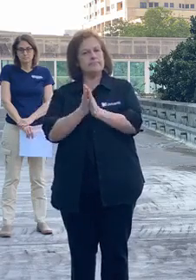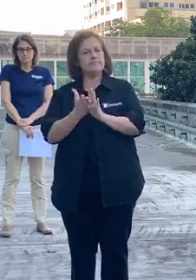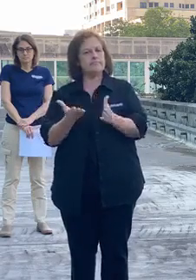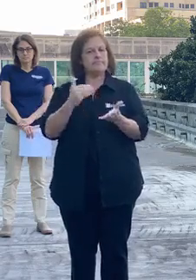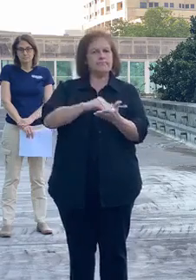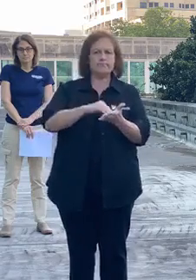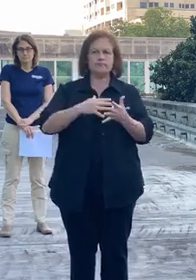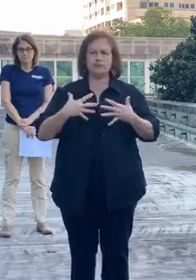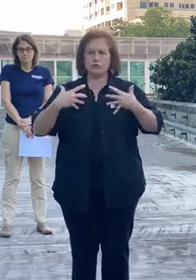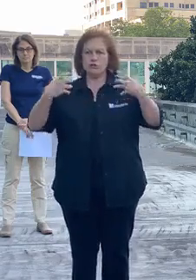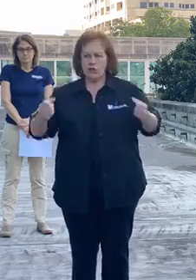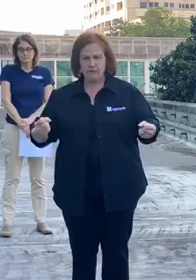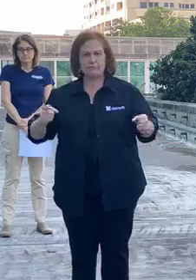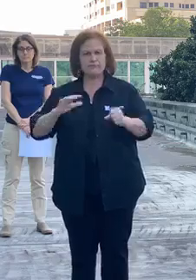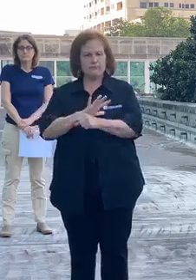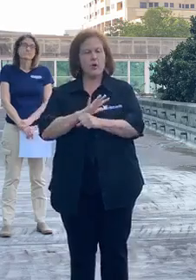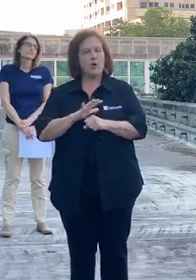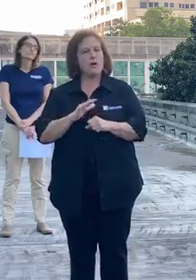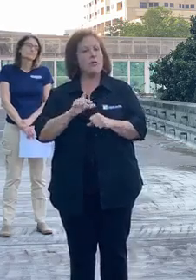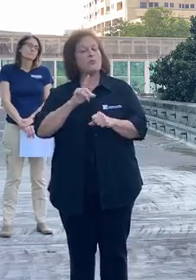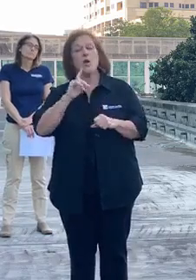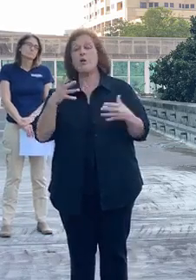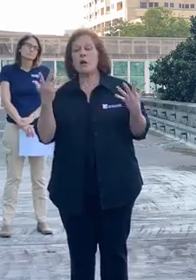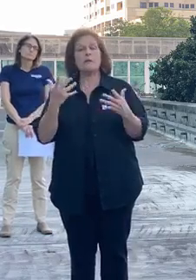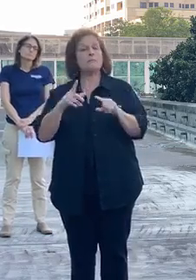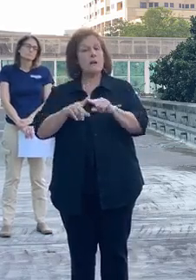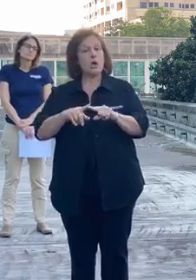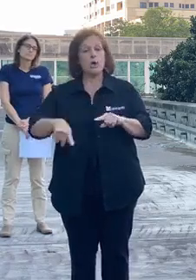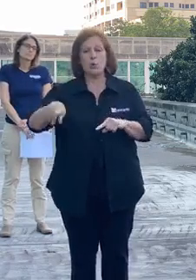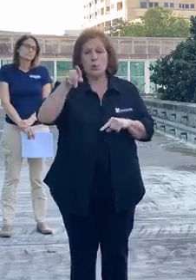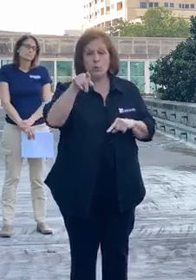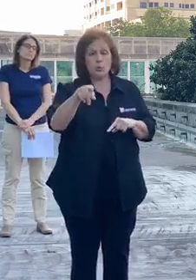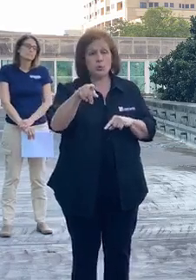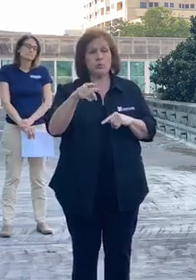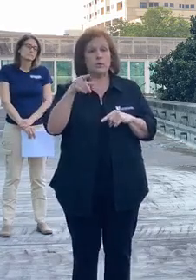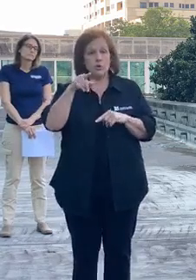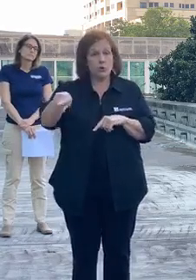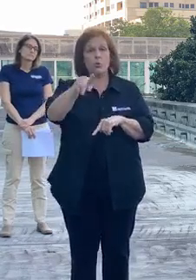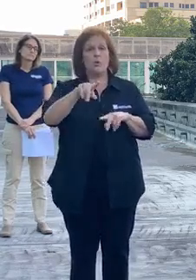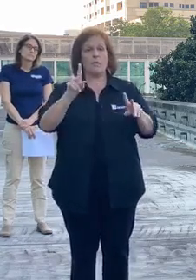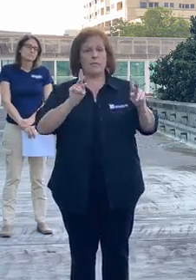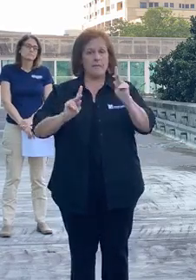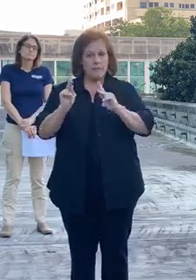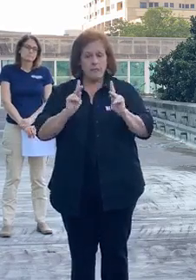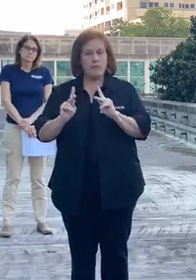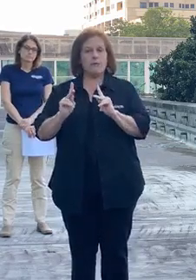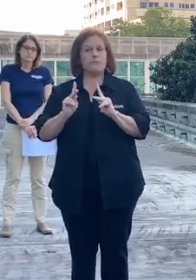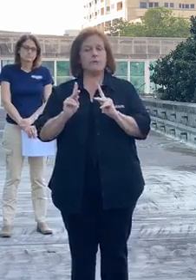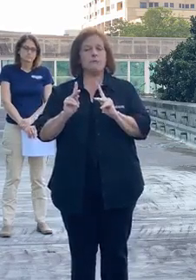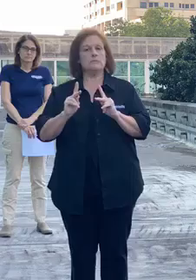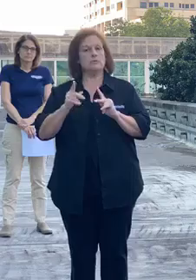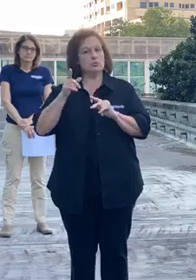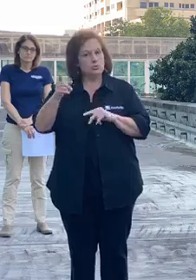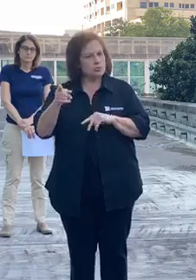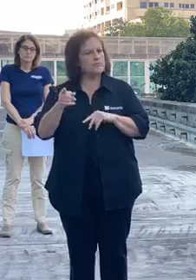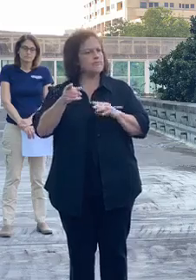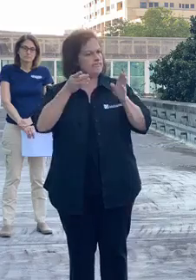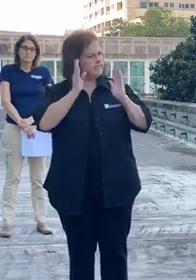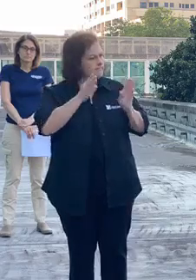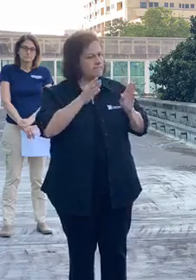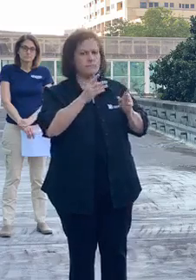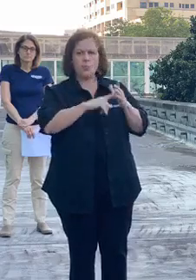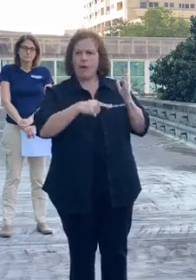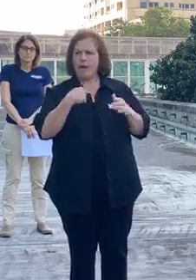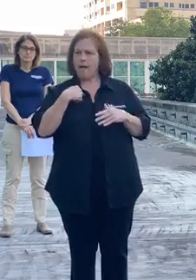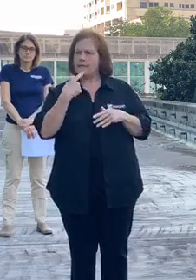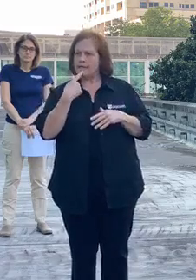later. But it is all dependent upon you, the residents, who have been listening, and we thank you for